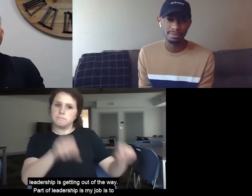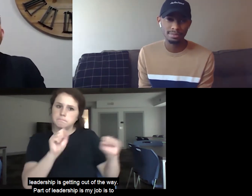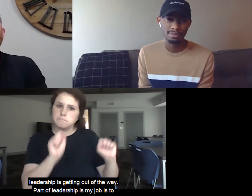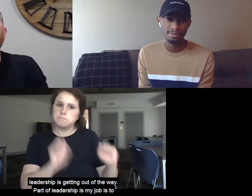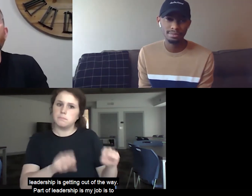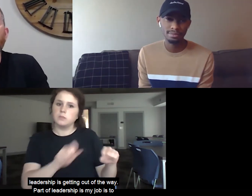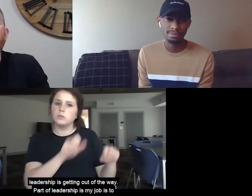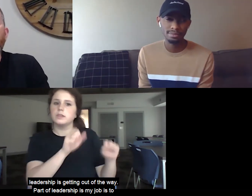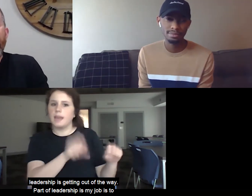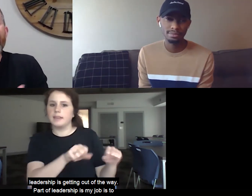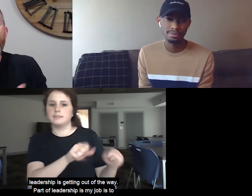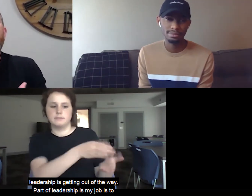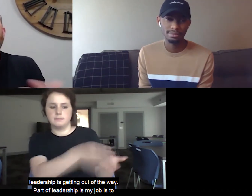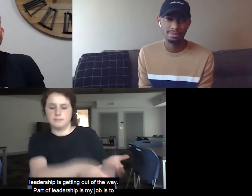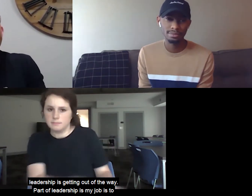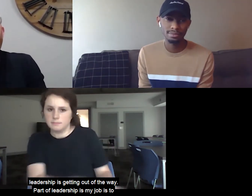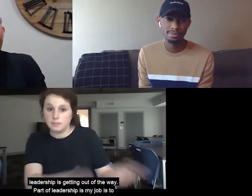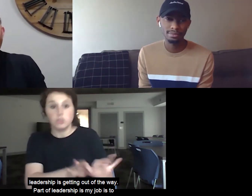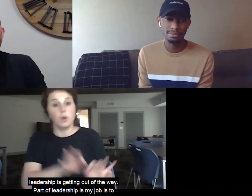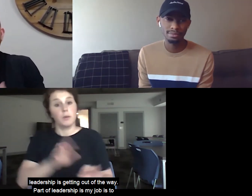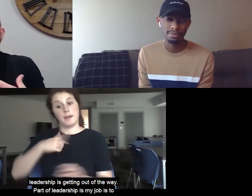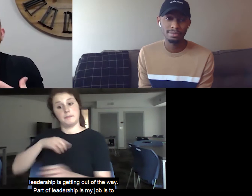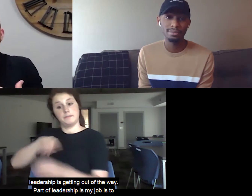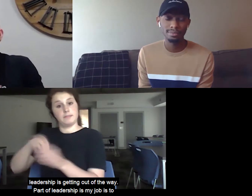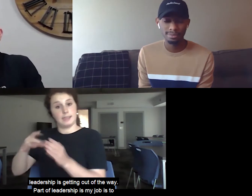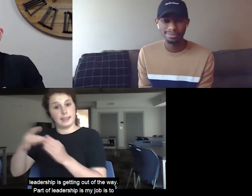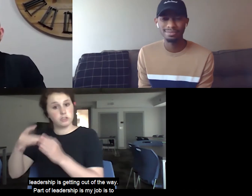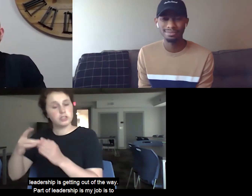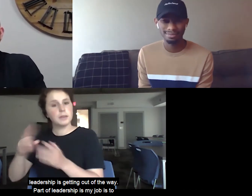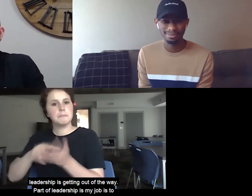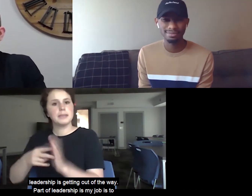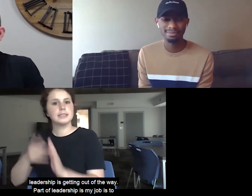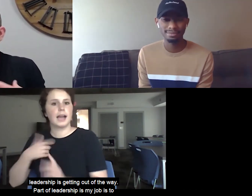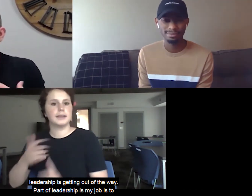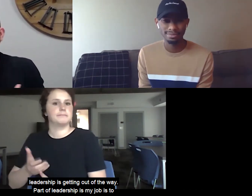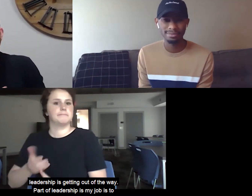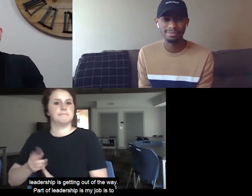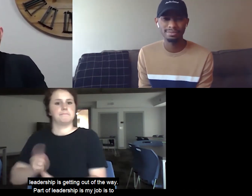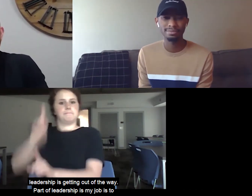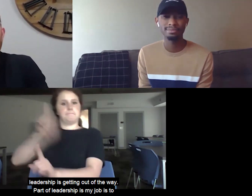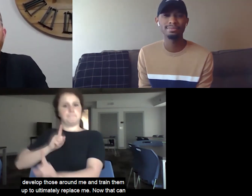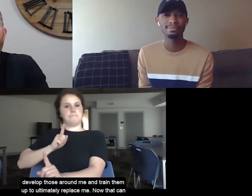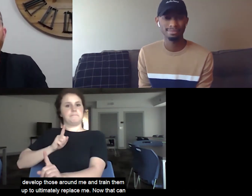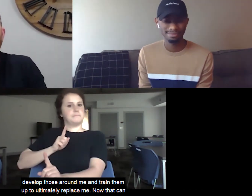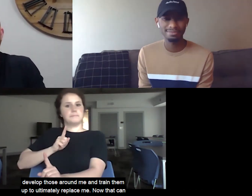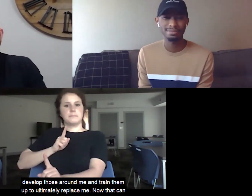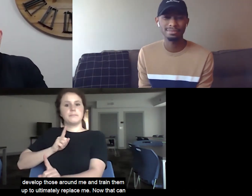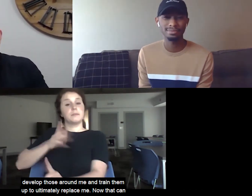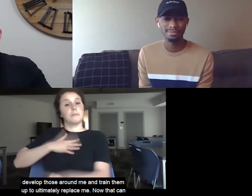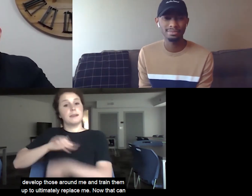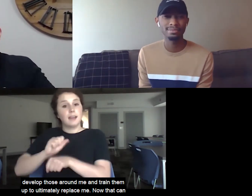of leadership is getting out of the way. Part of leadership is my job is